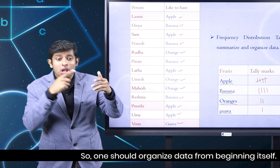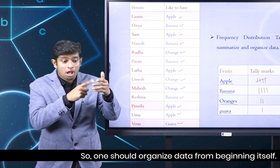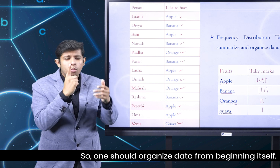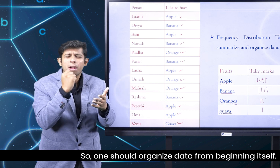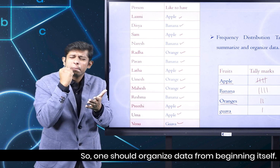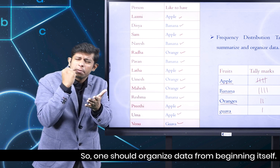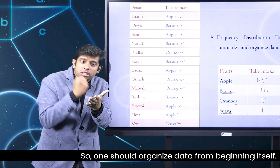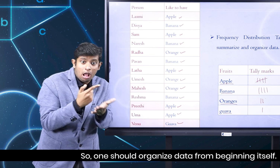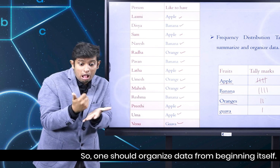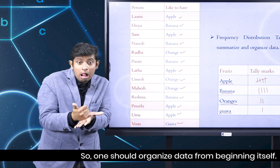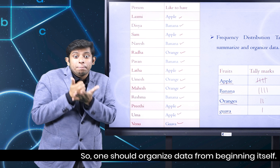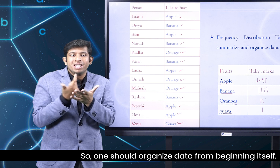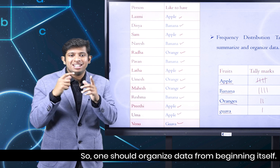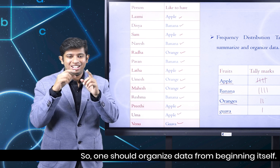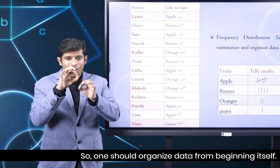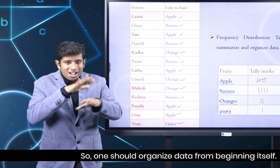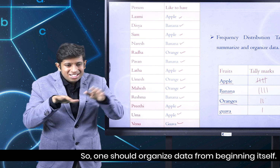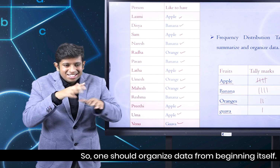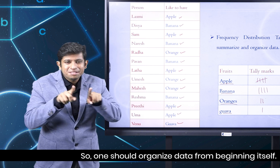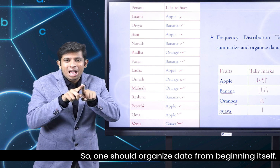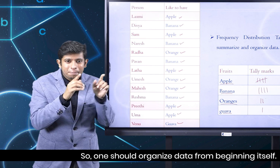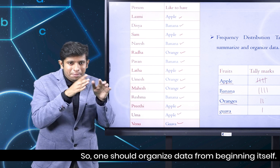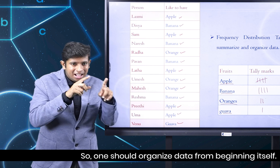So, one should organize data from beginning itself.